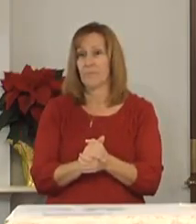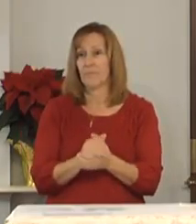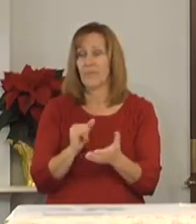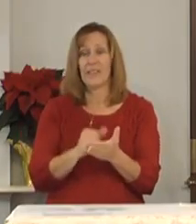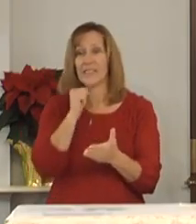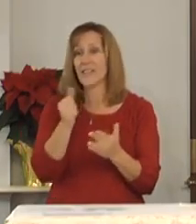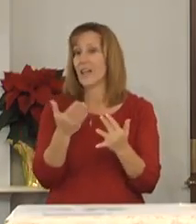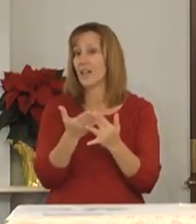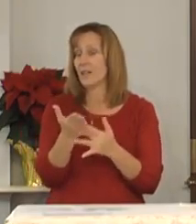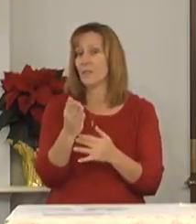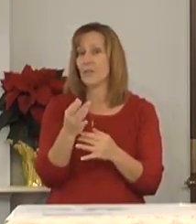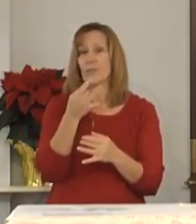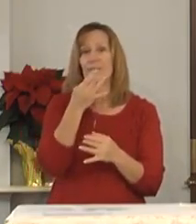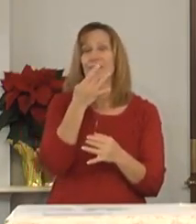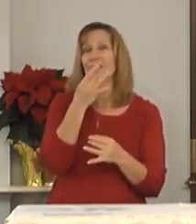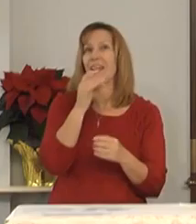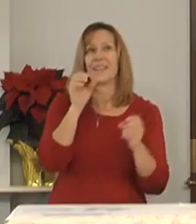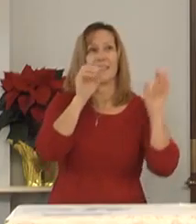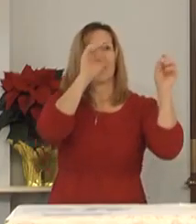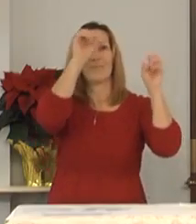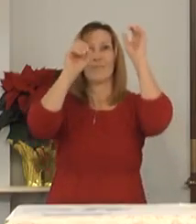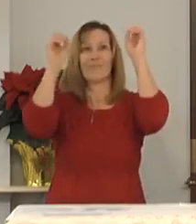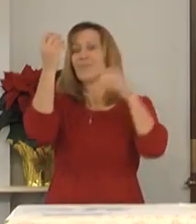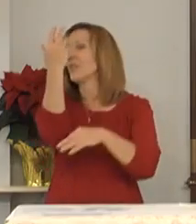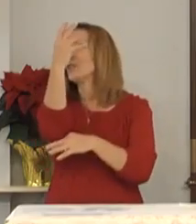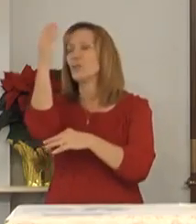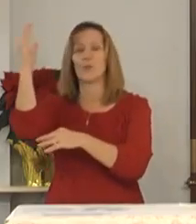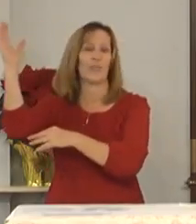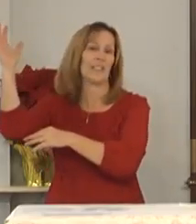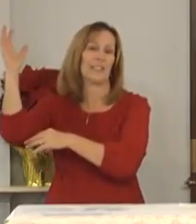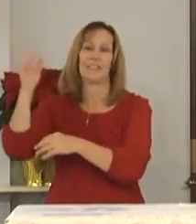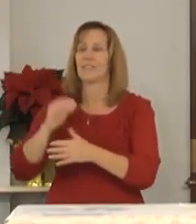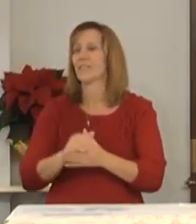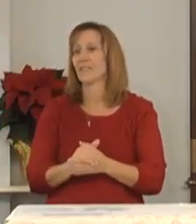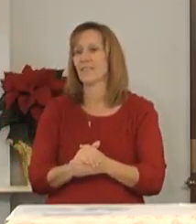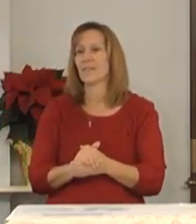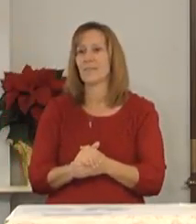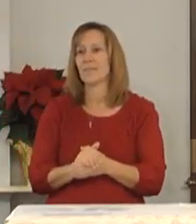It's not through lights and trees,